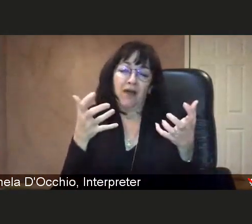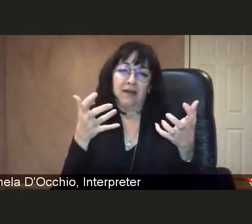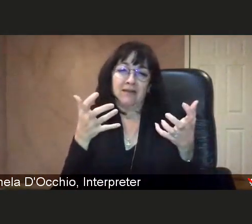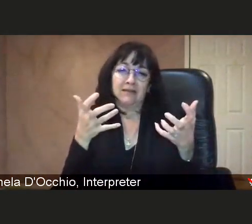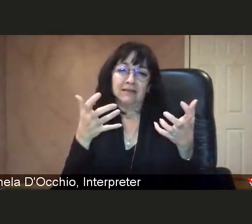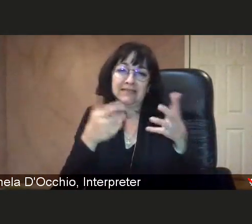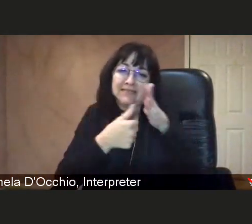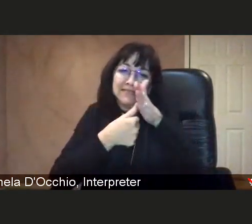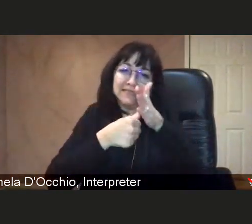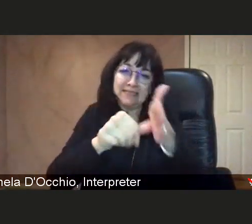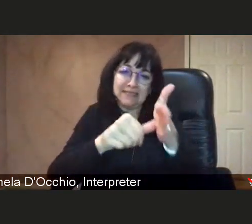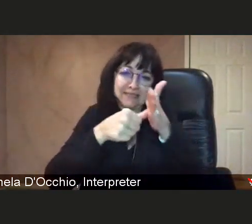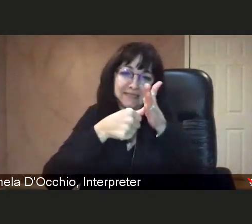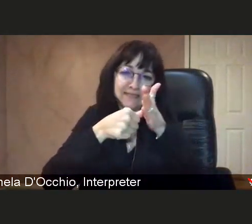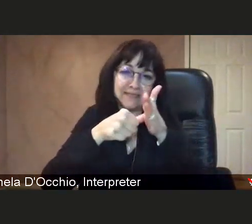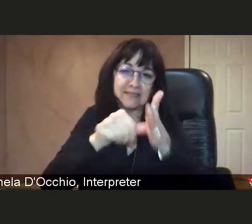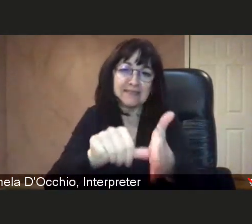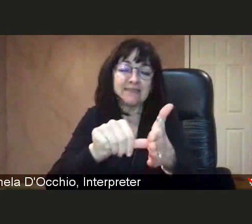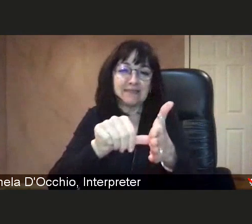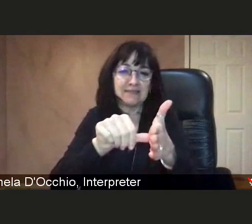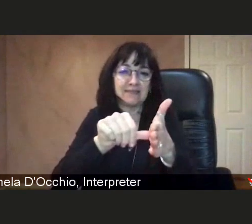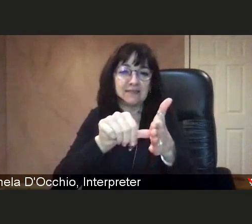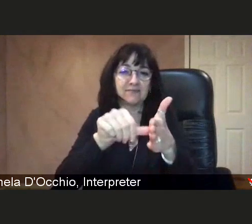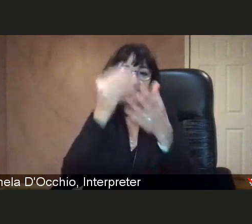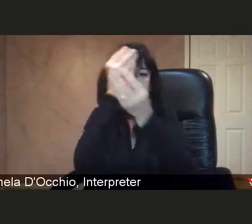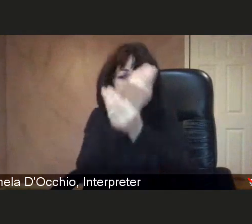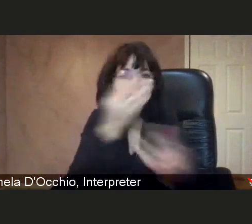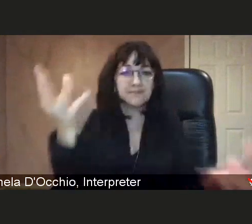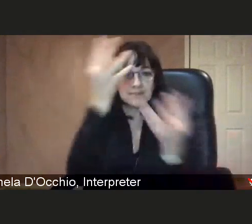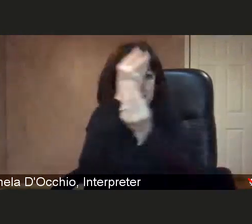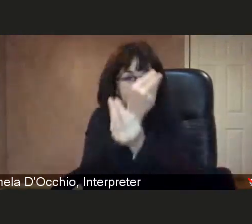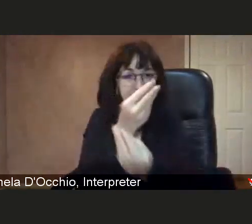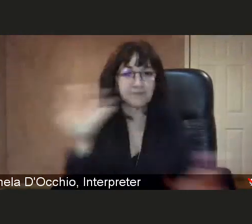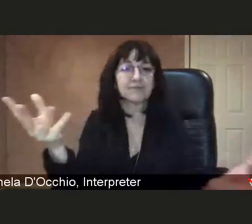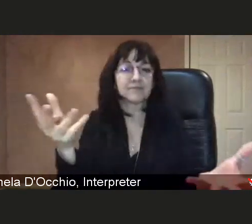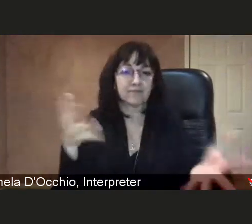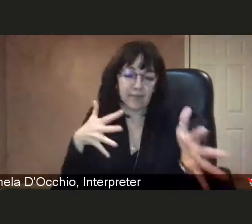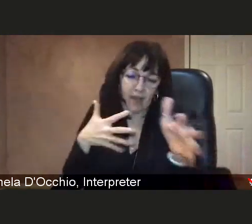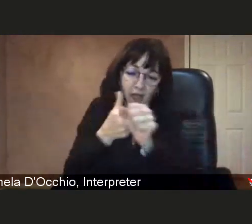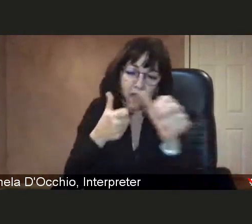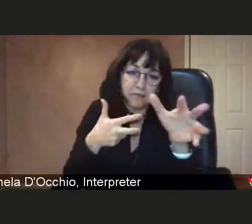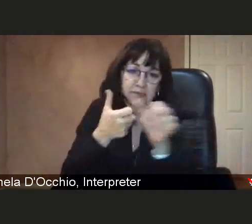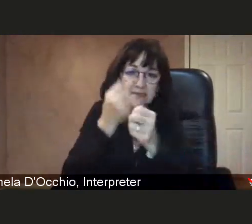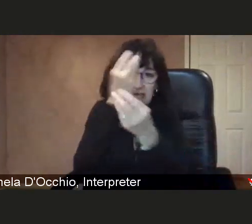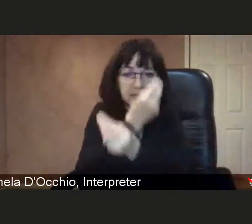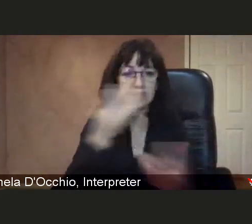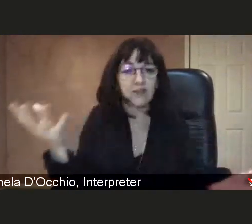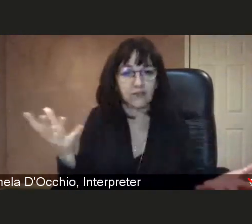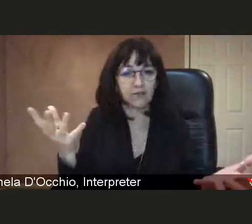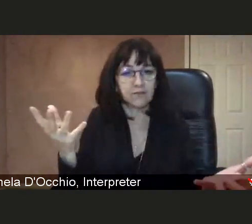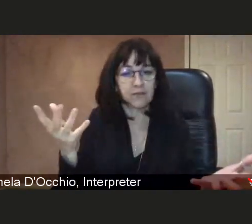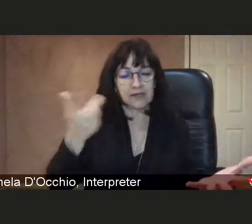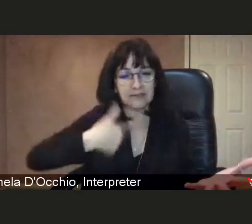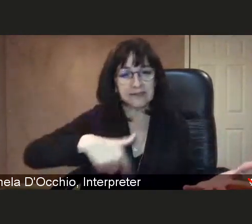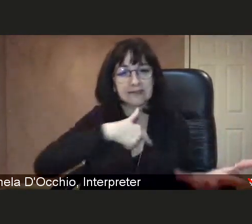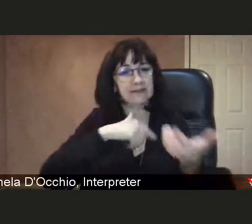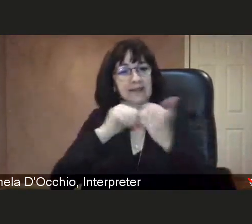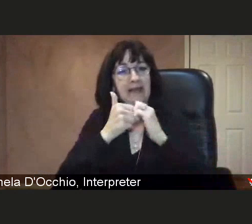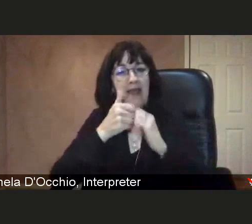get the best, most up-to-date information for how we together will fight this pandemic.